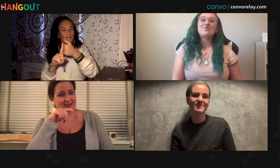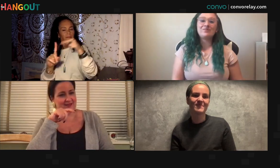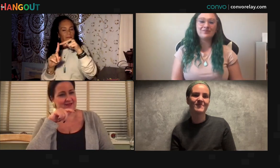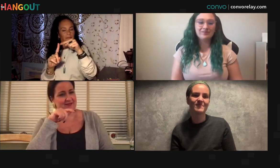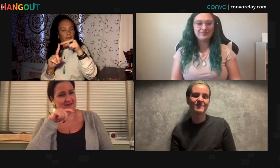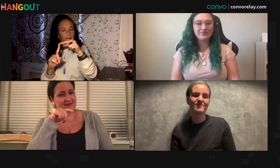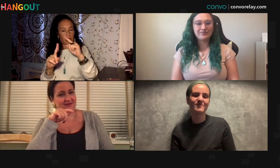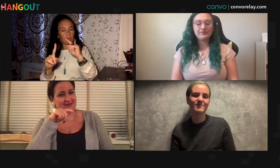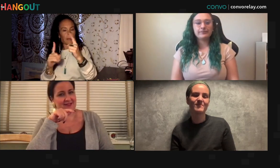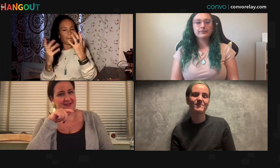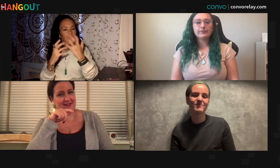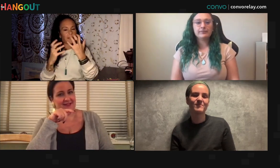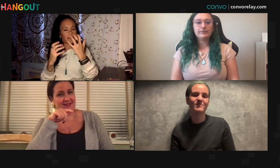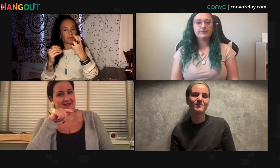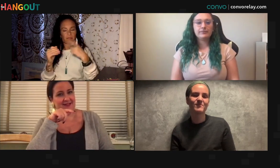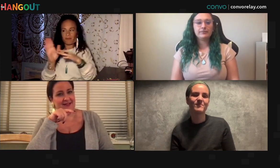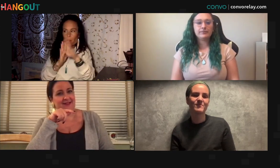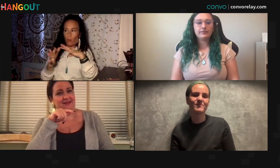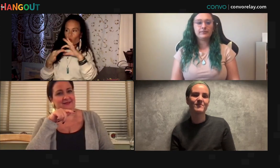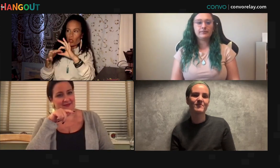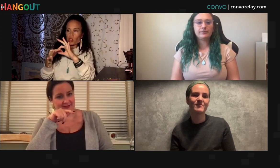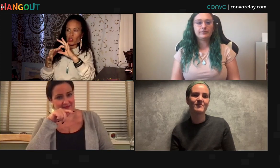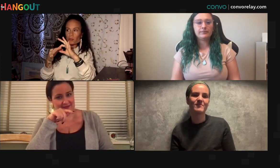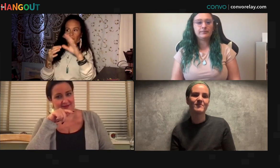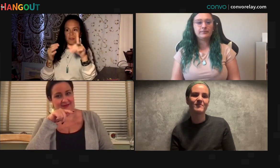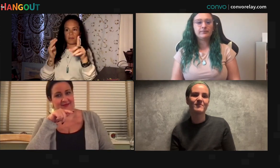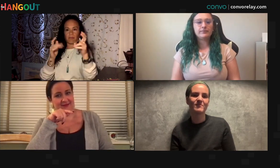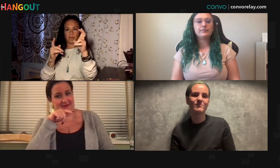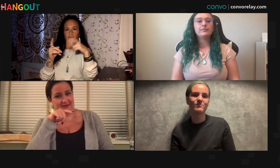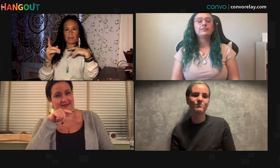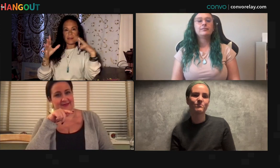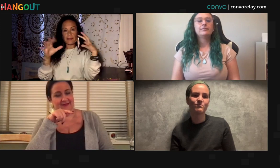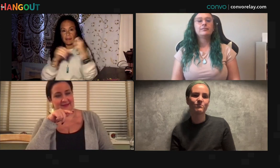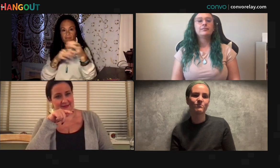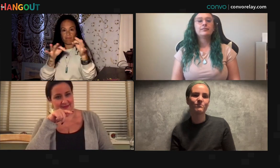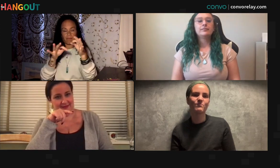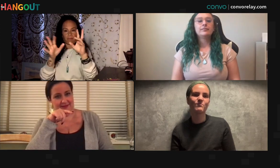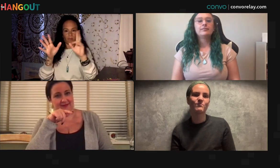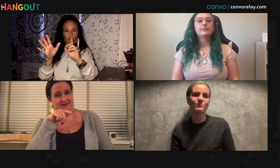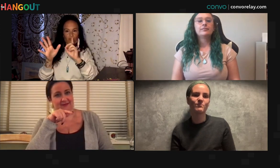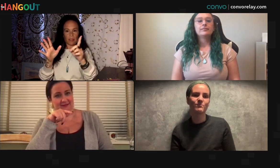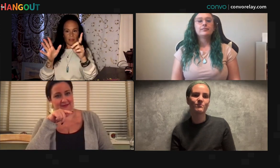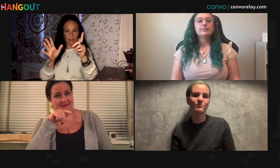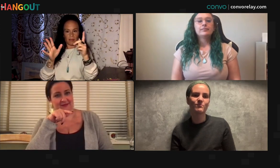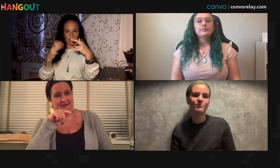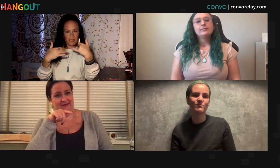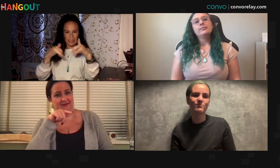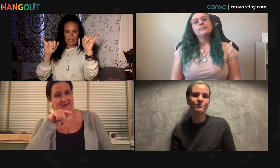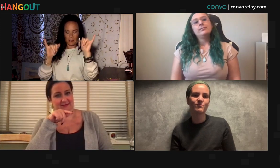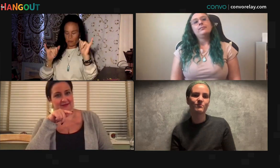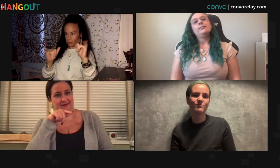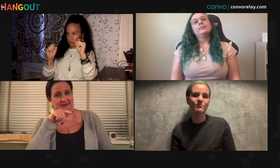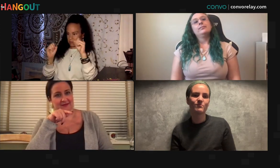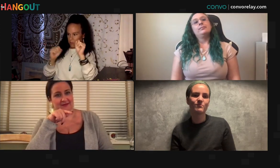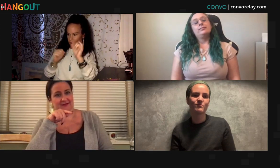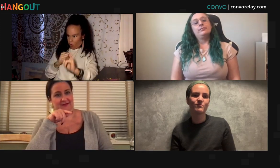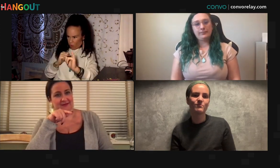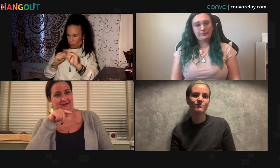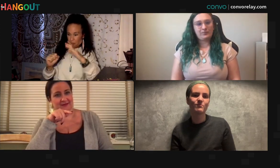right? So your intuition is an amazing thing that we all have. And it's incredible